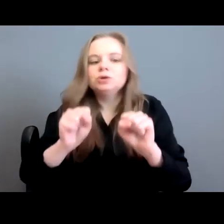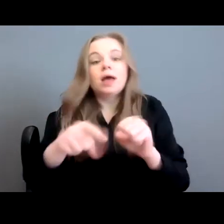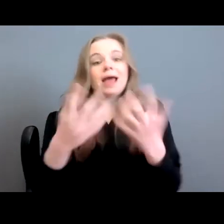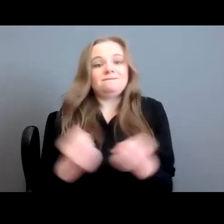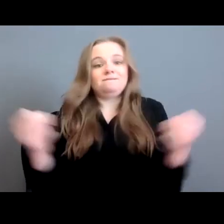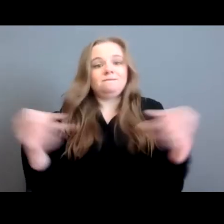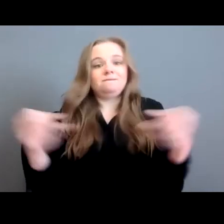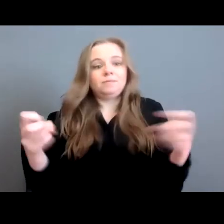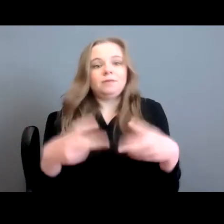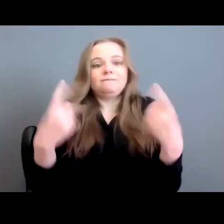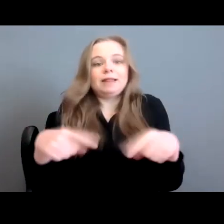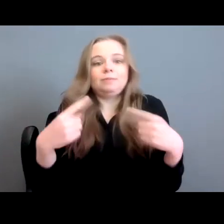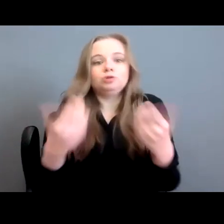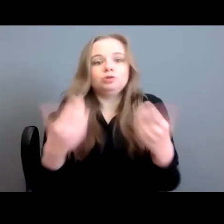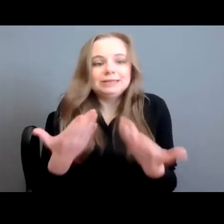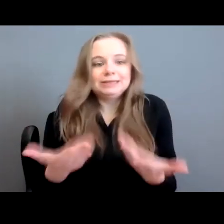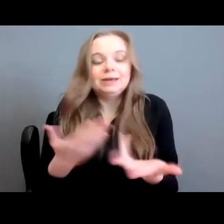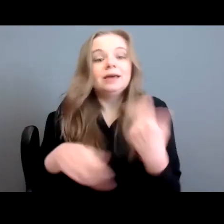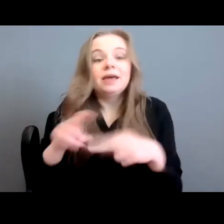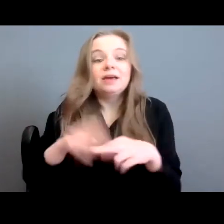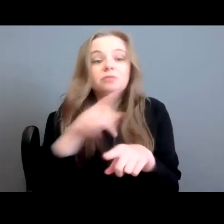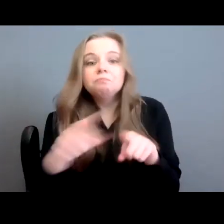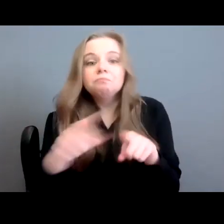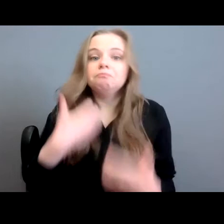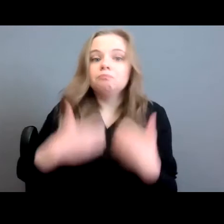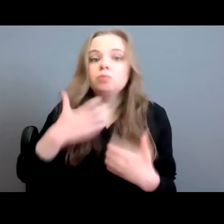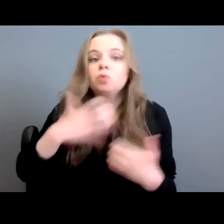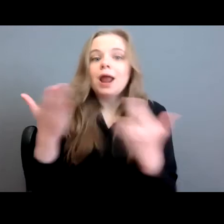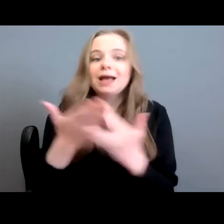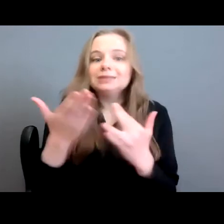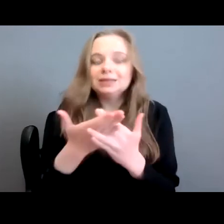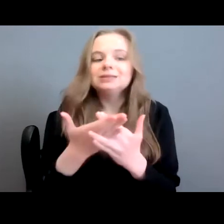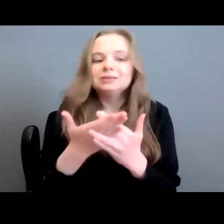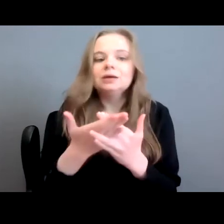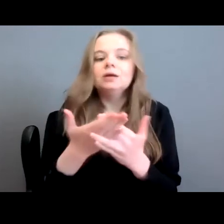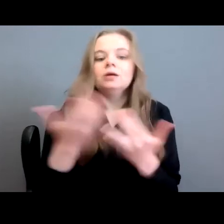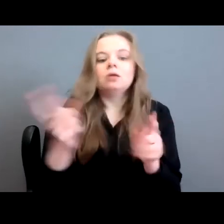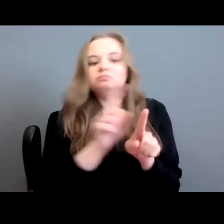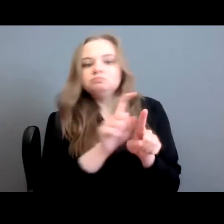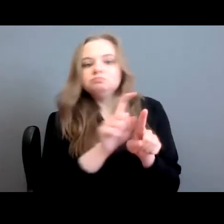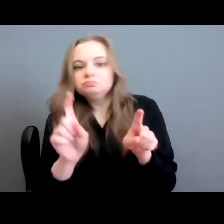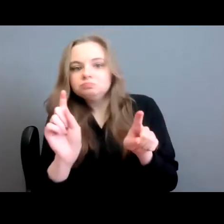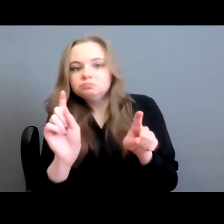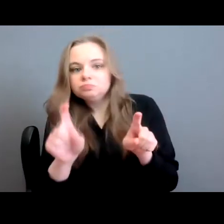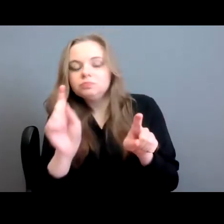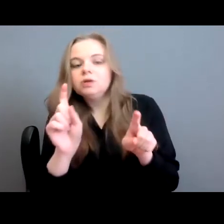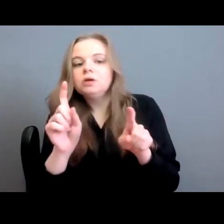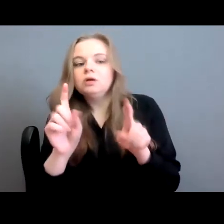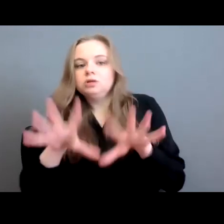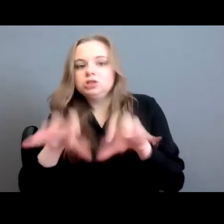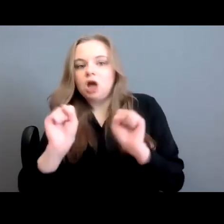session. And if you'd like to access those, you may just have to go to the remote controls on the screen and click to turn on